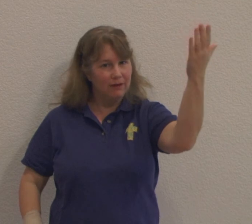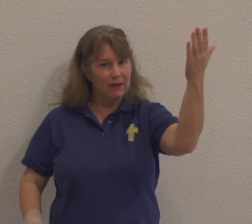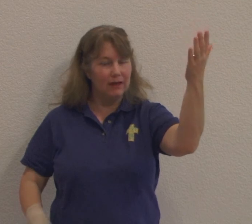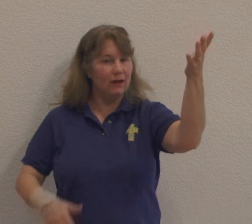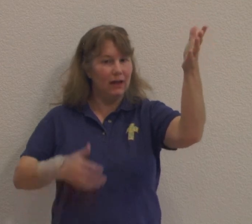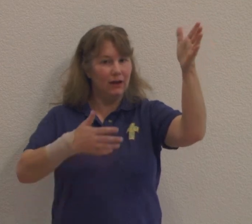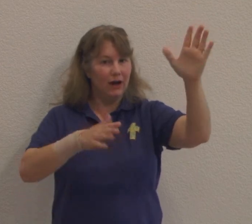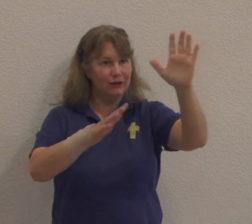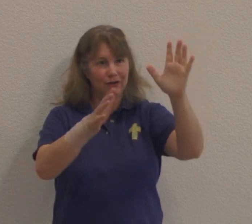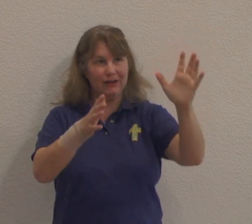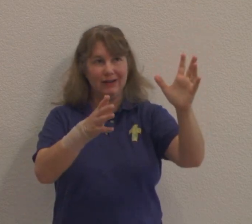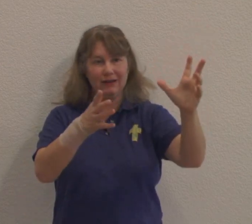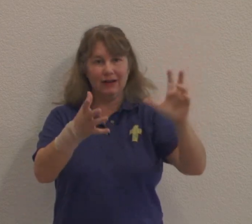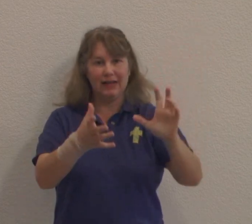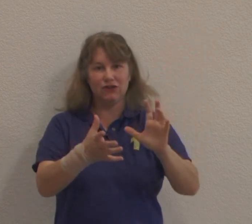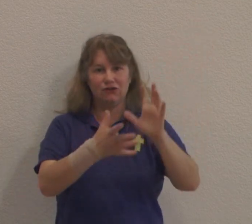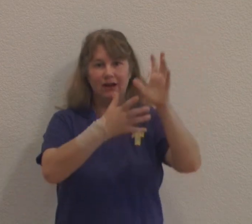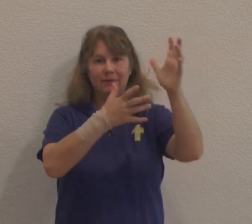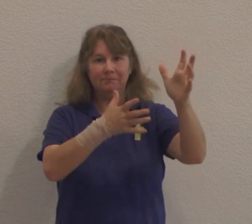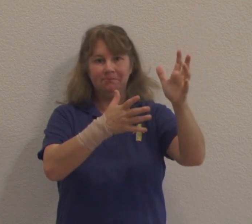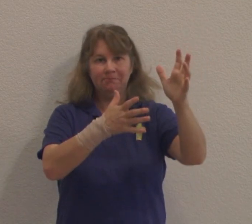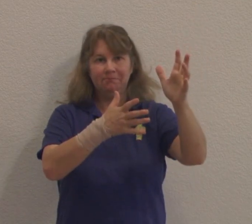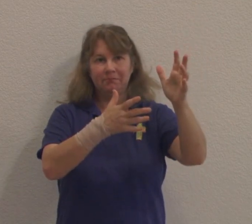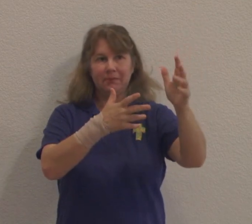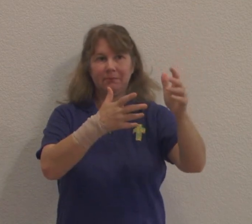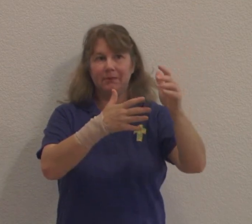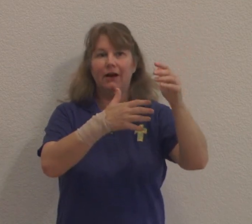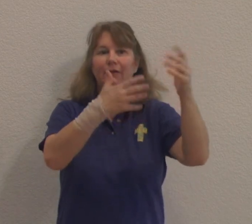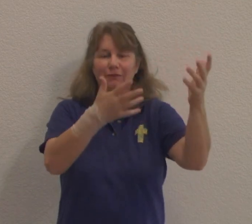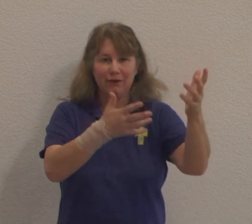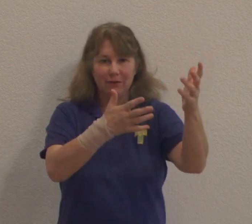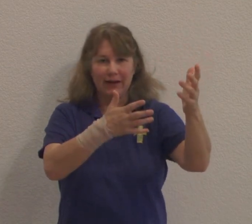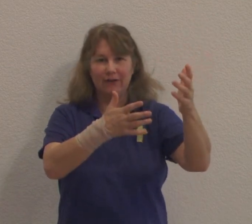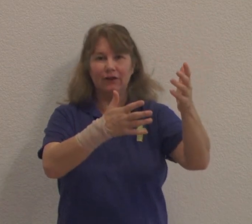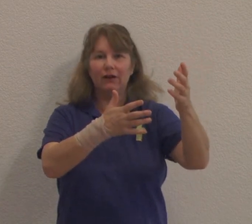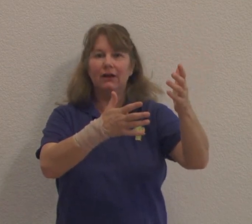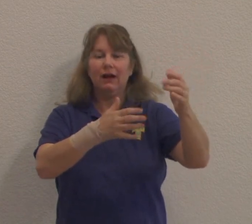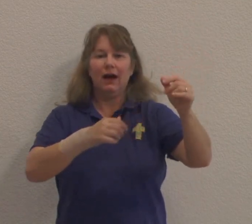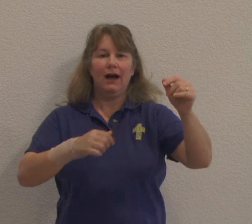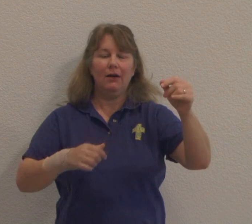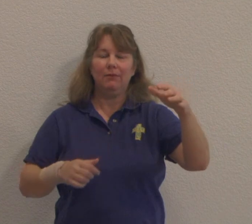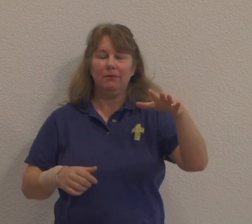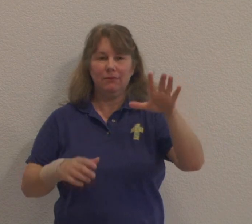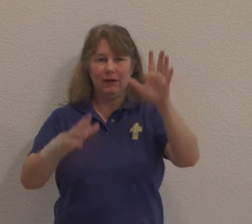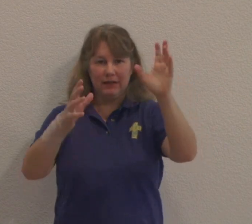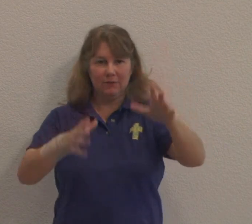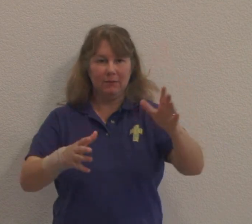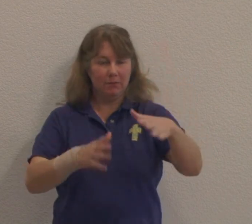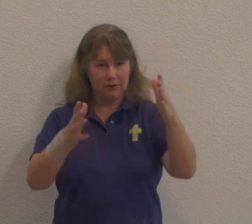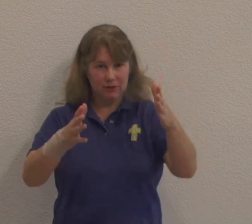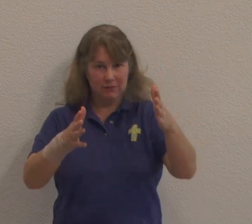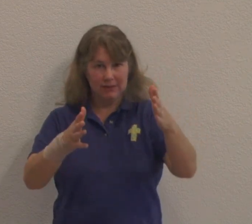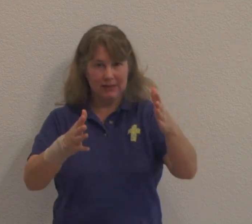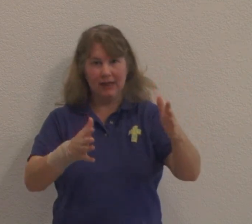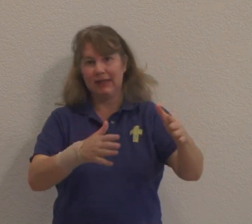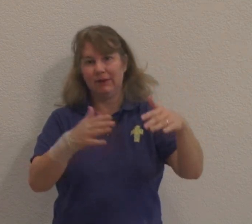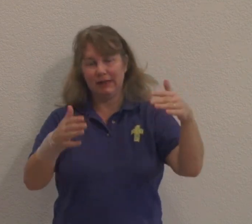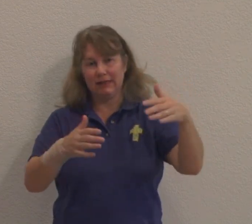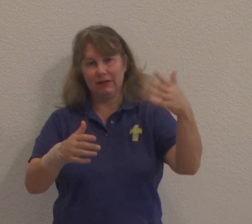honorific, and an honor, a little extra oomph or whatever. When a deaf person would see that, they would consider